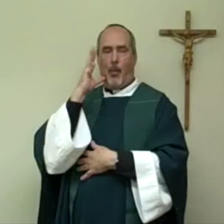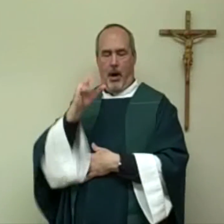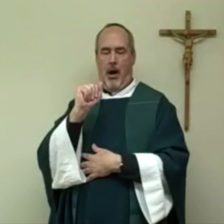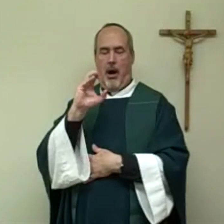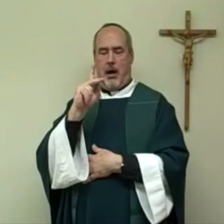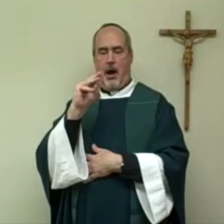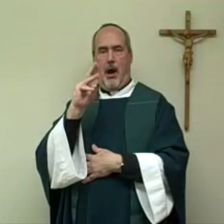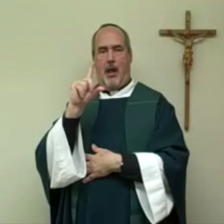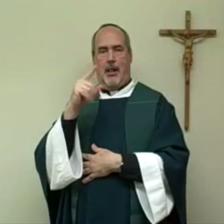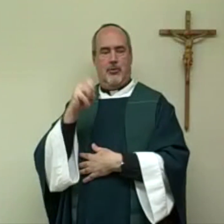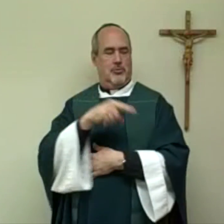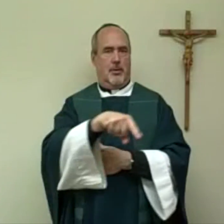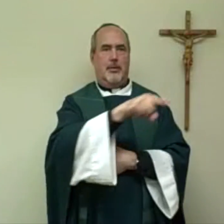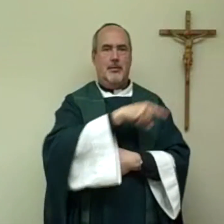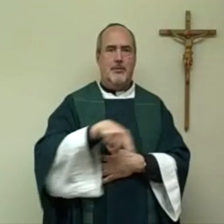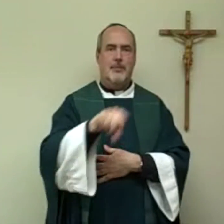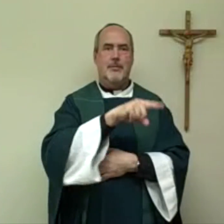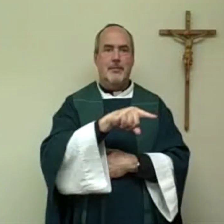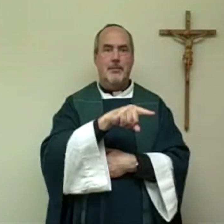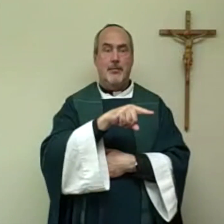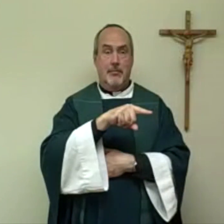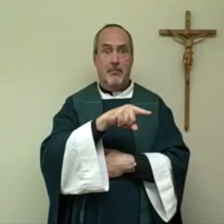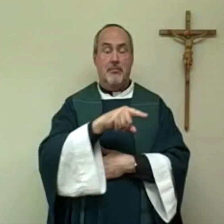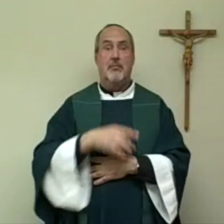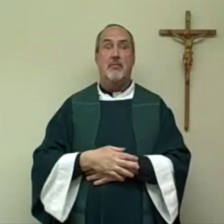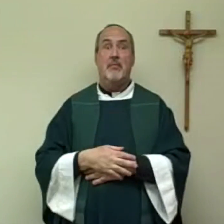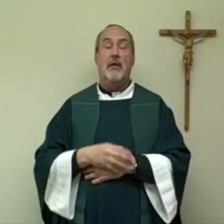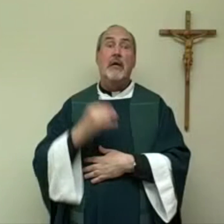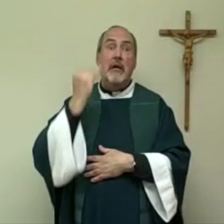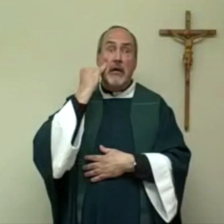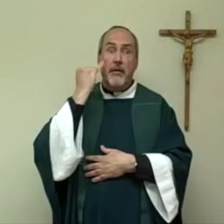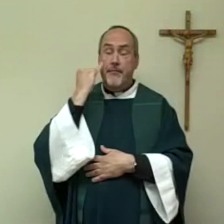then I will acknowledge you with my Father.